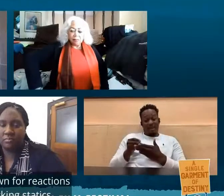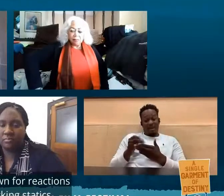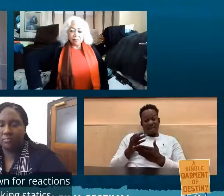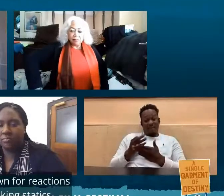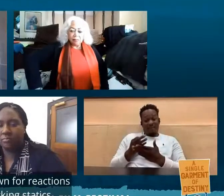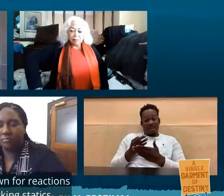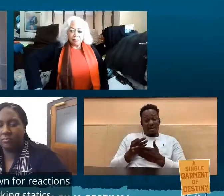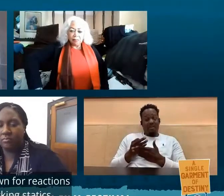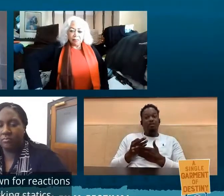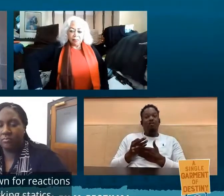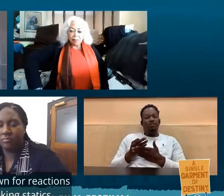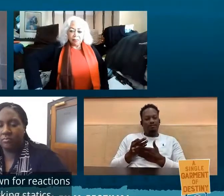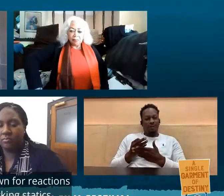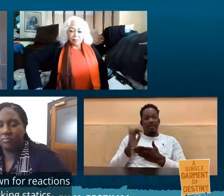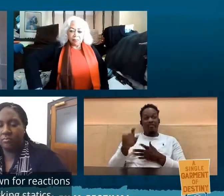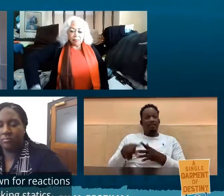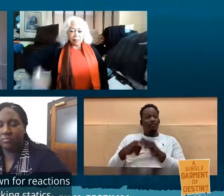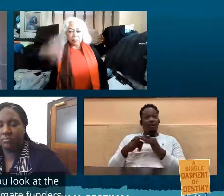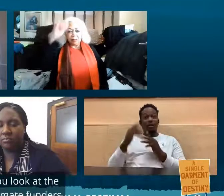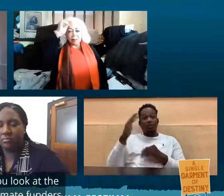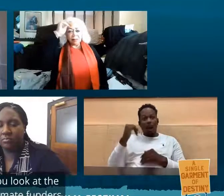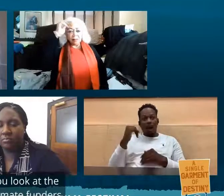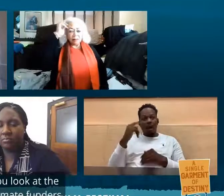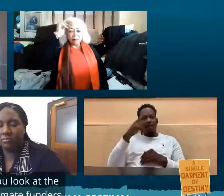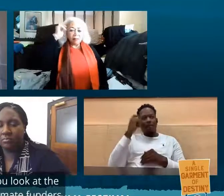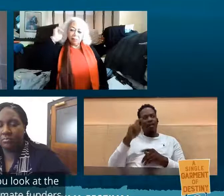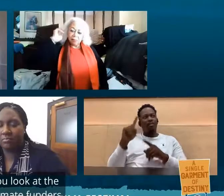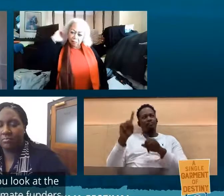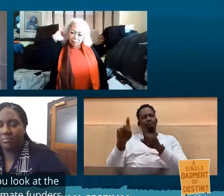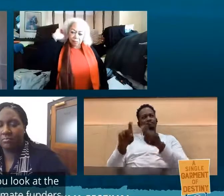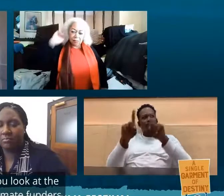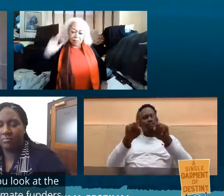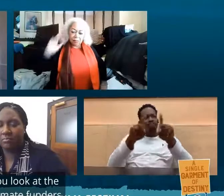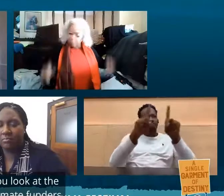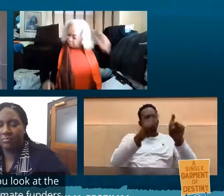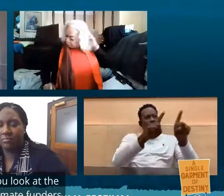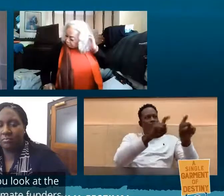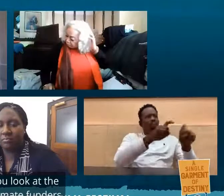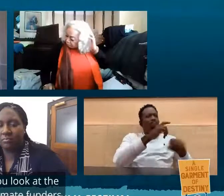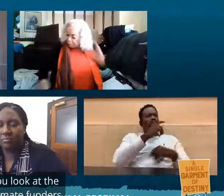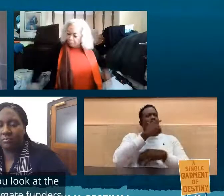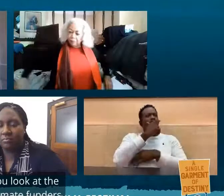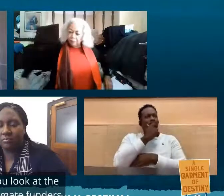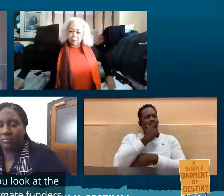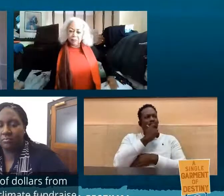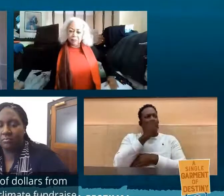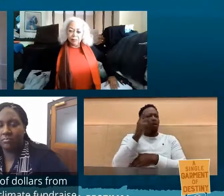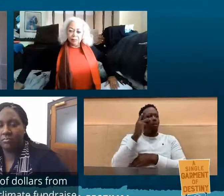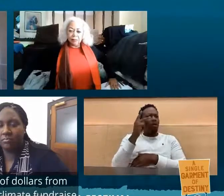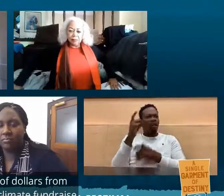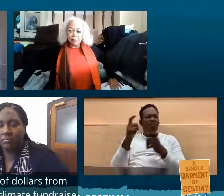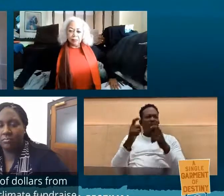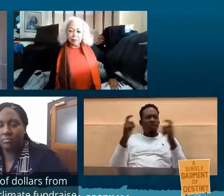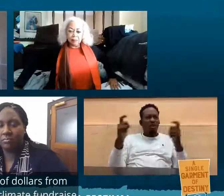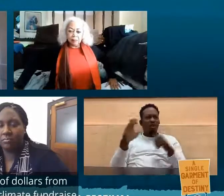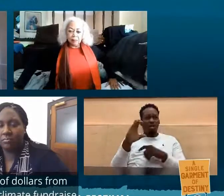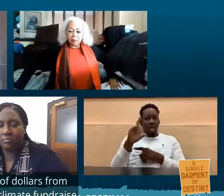launched in reaction to a shocking statistic. When you look at the largest climate funders,